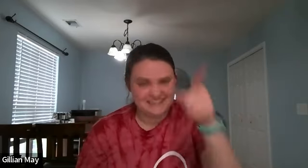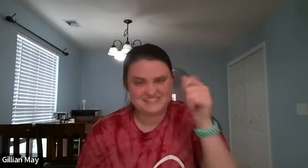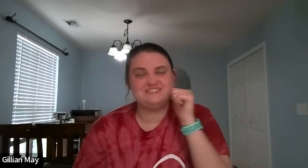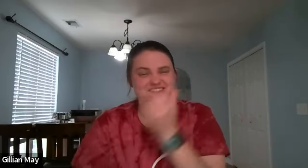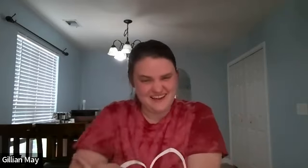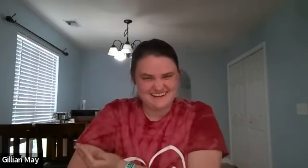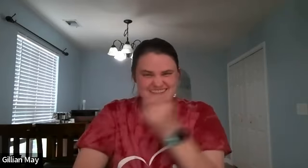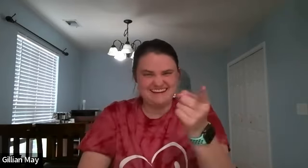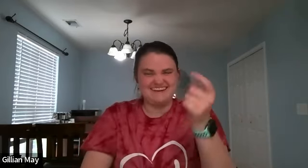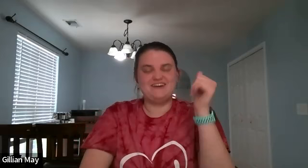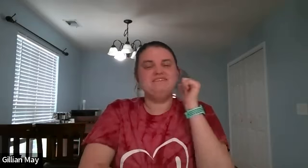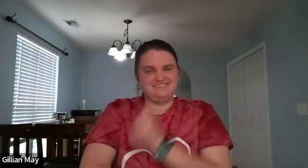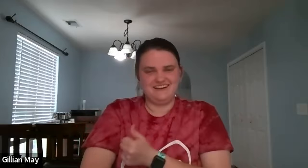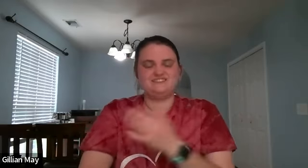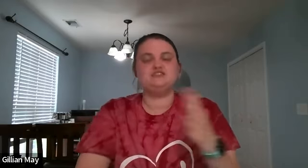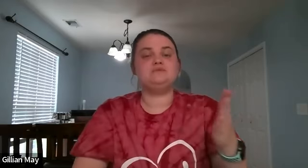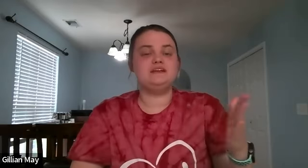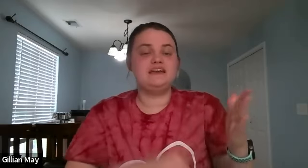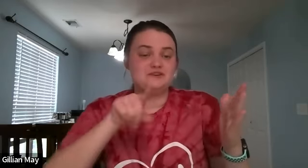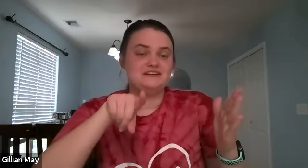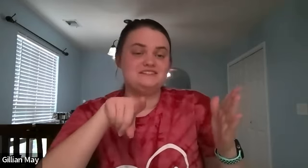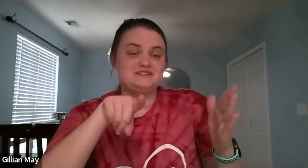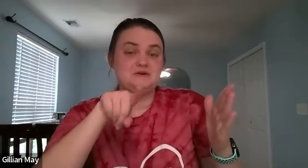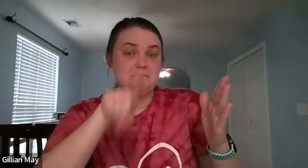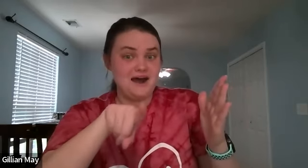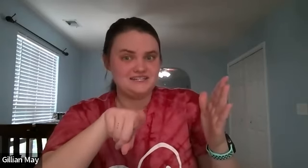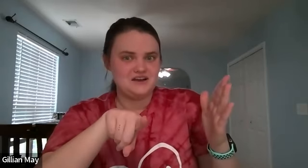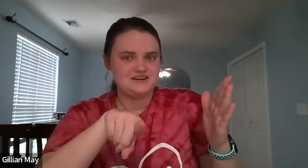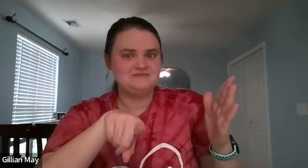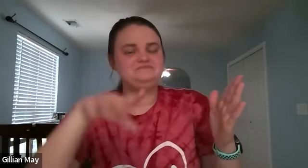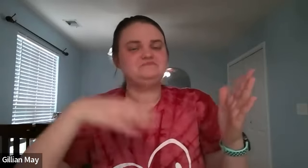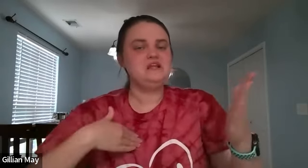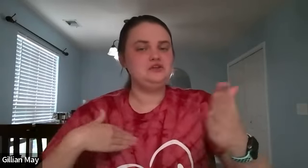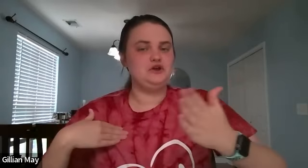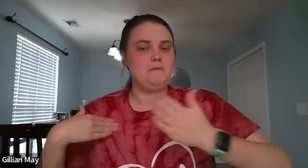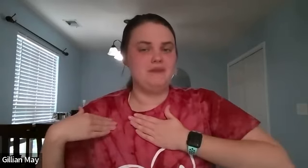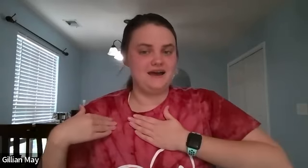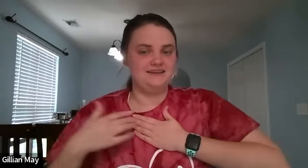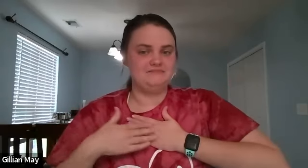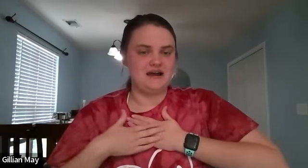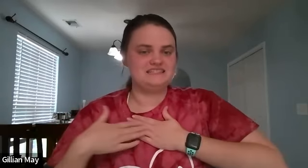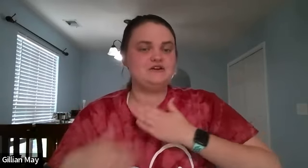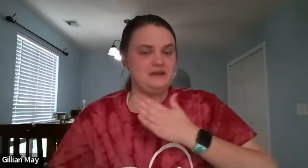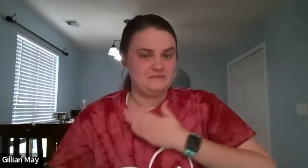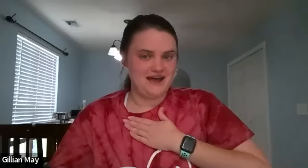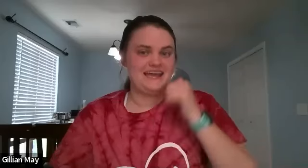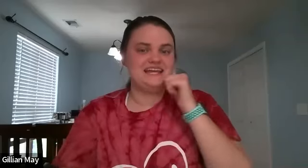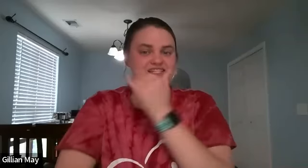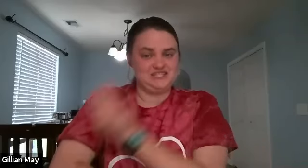Yes, your daughter. There you go. Daughter. So you would, if you're gonna do my daughter, you go my. My's that whole name. My